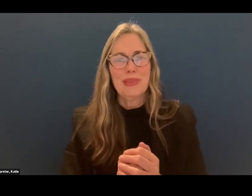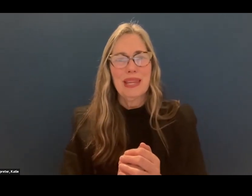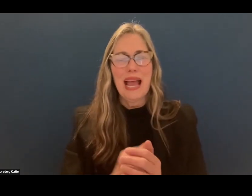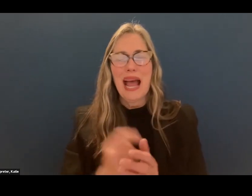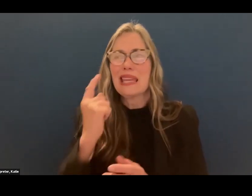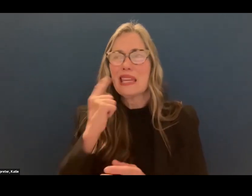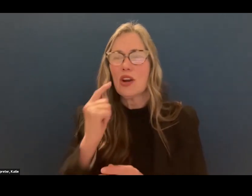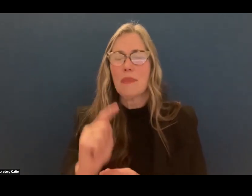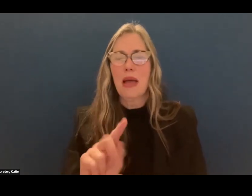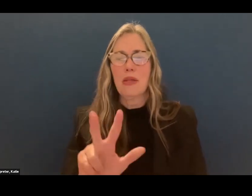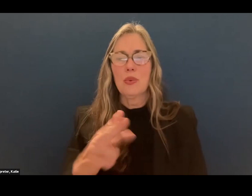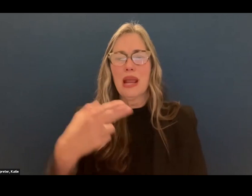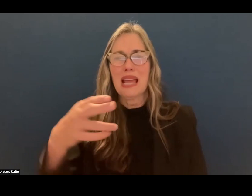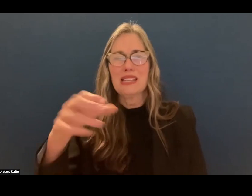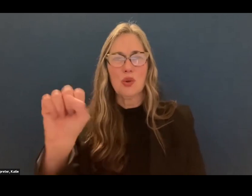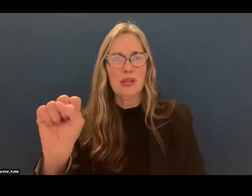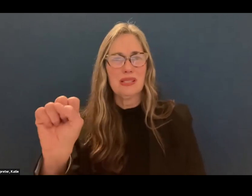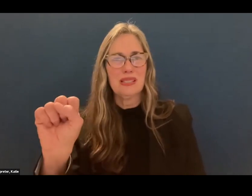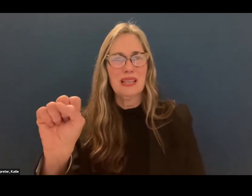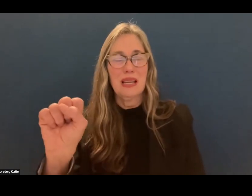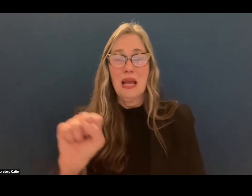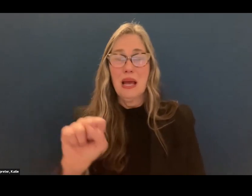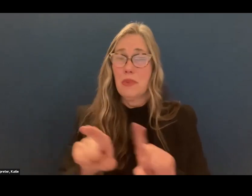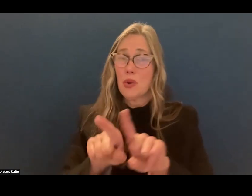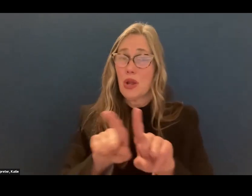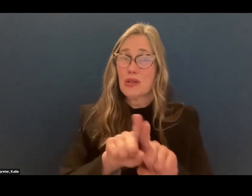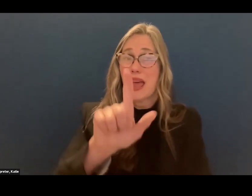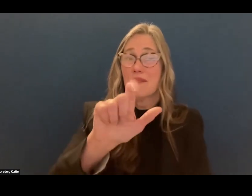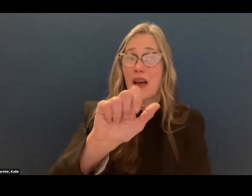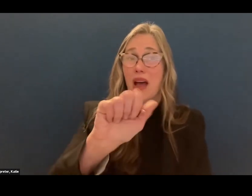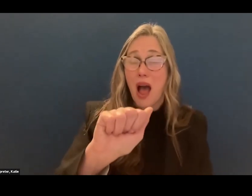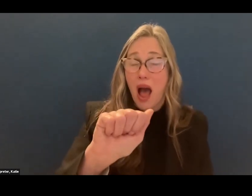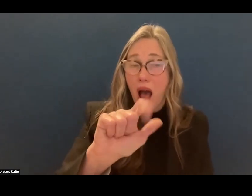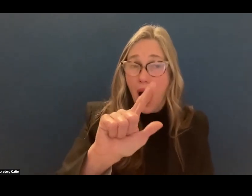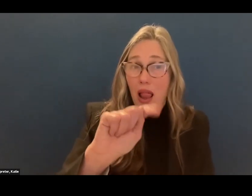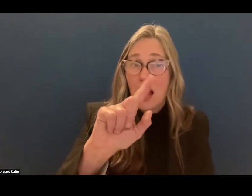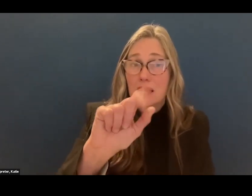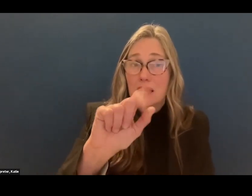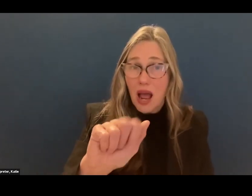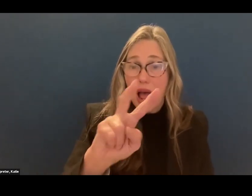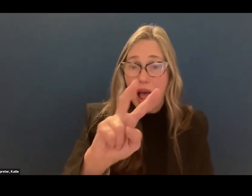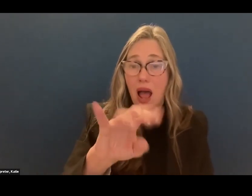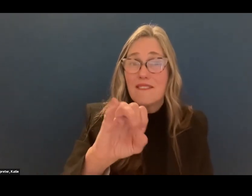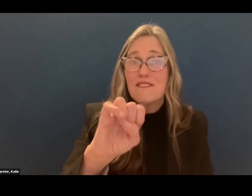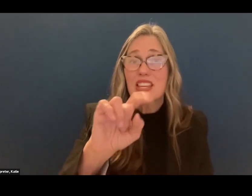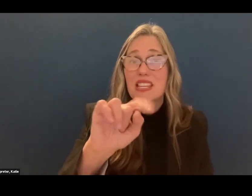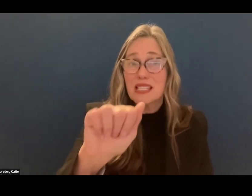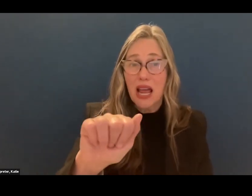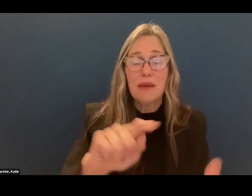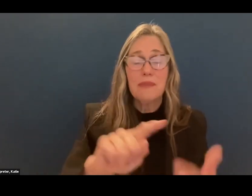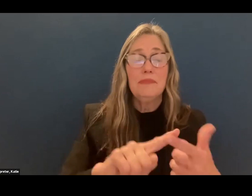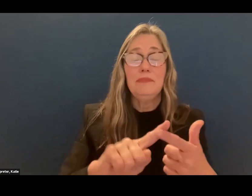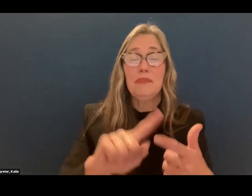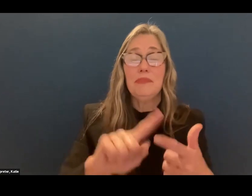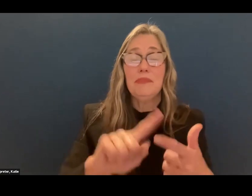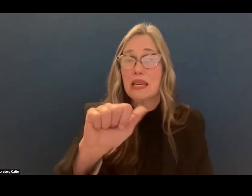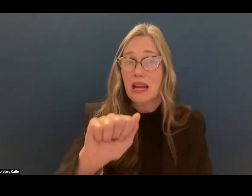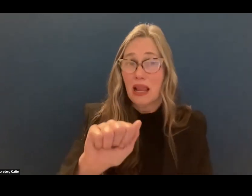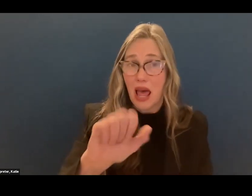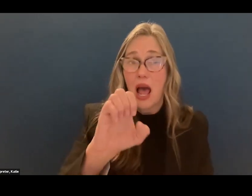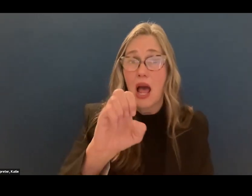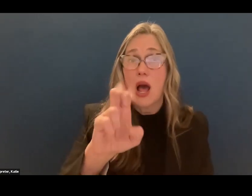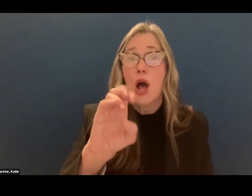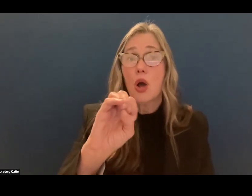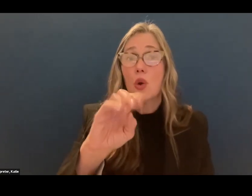schools, but I want to advocate that we have Alta Vista and La Cuesta too. It really needs to be a part of that from the very beginning, as we look at